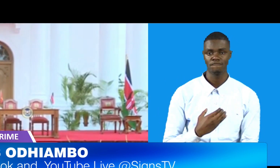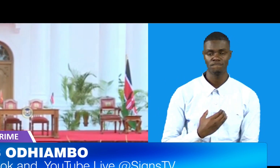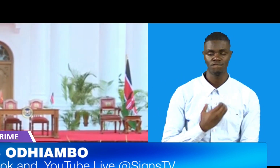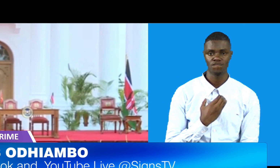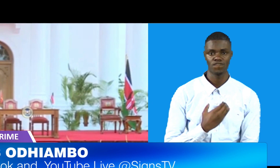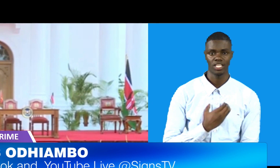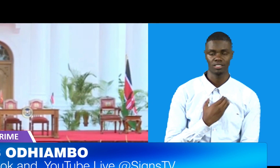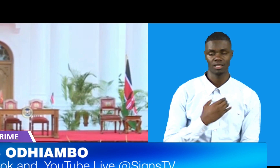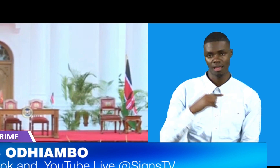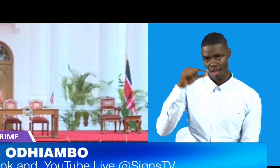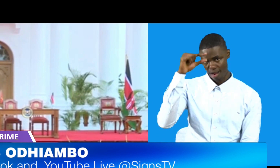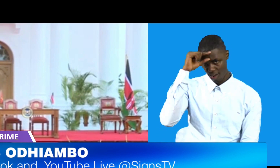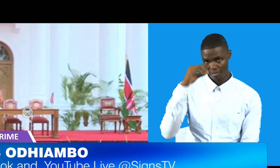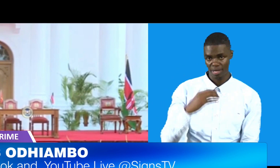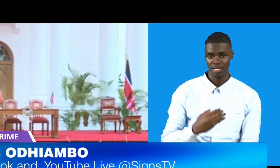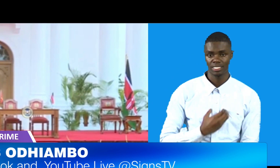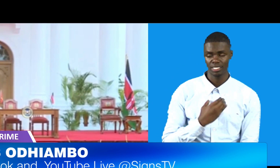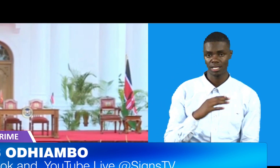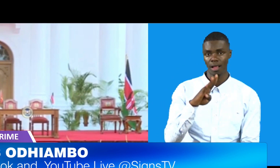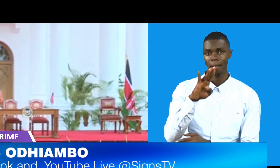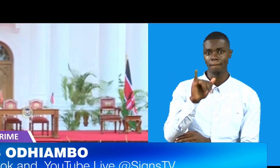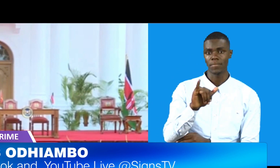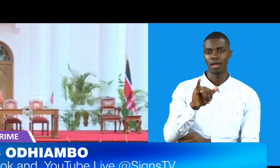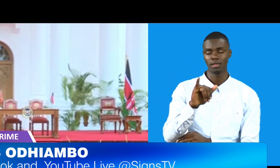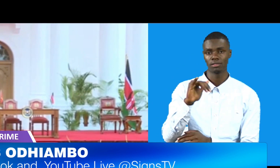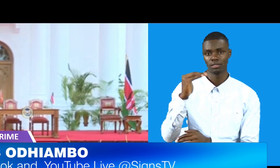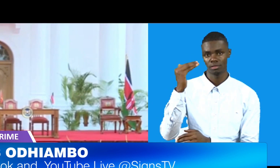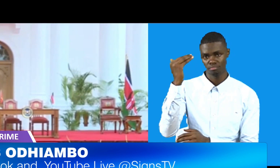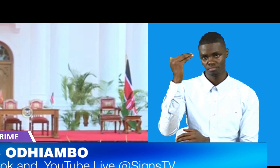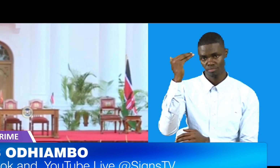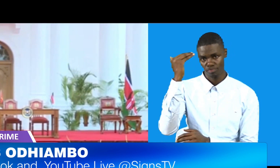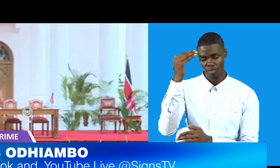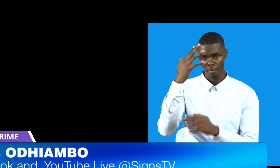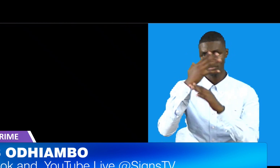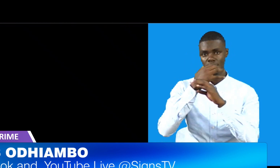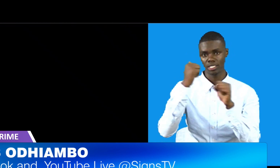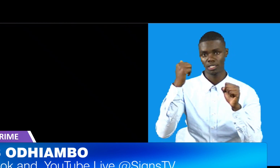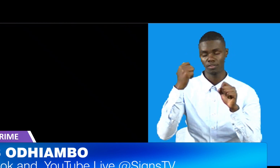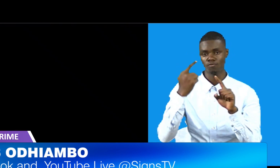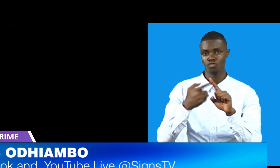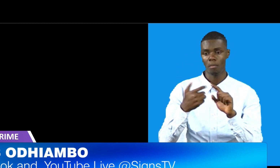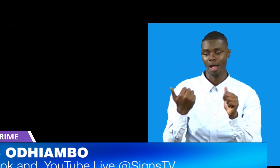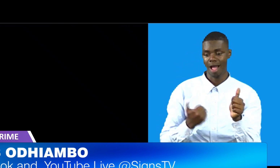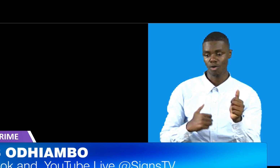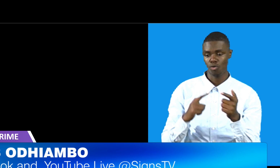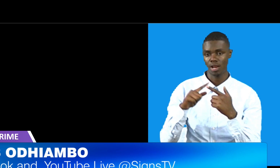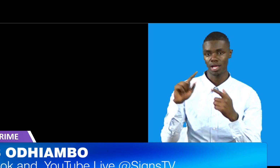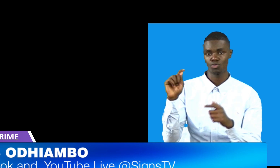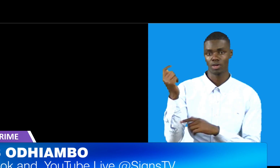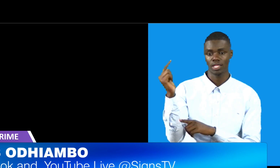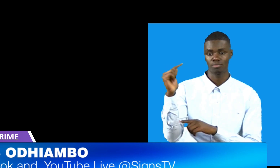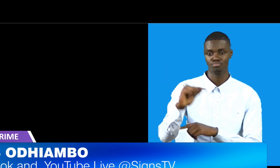state visit, by a head of state from Angola to Kenya.